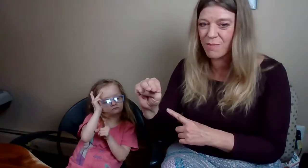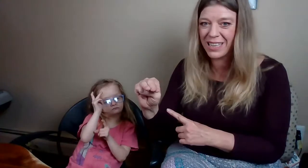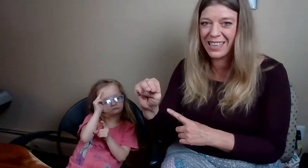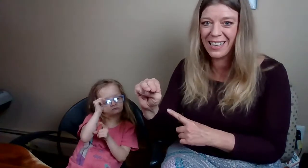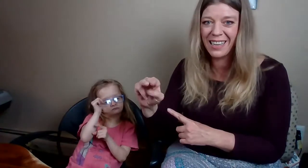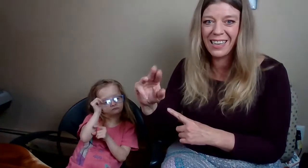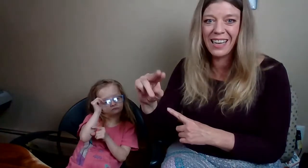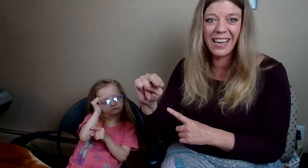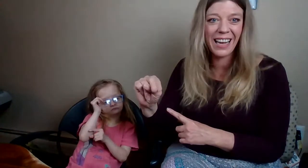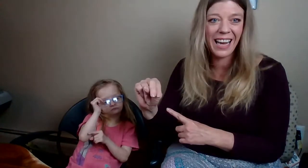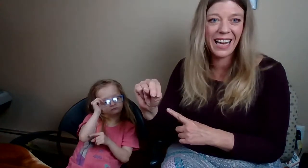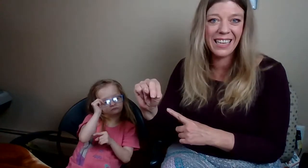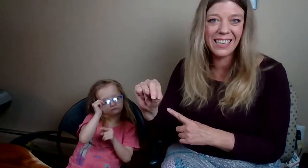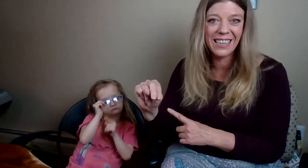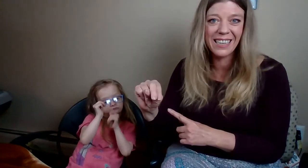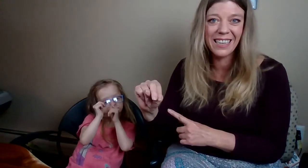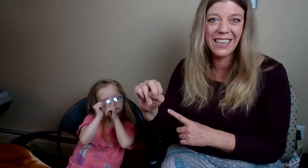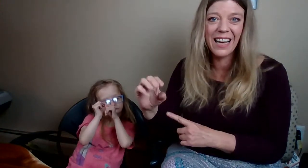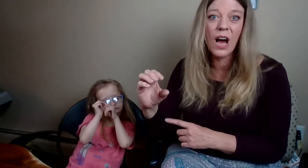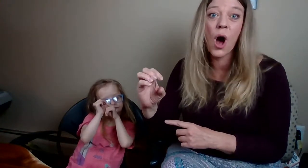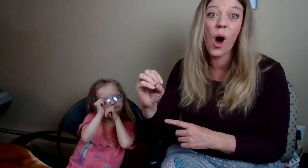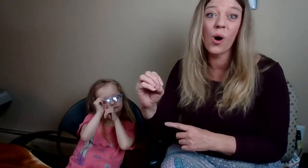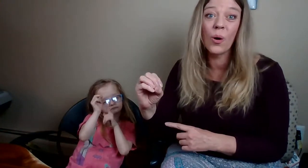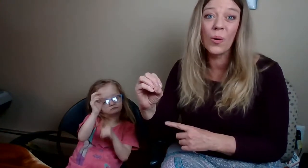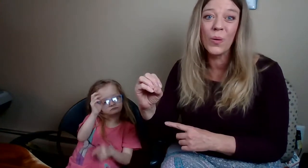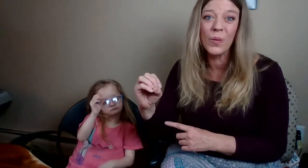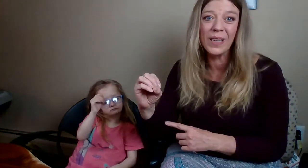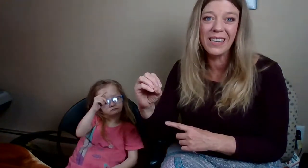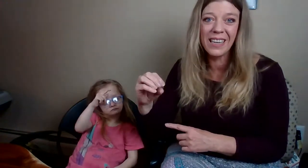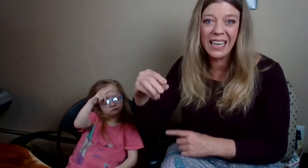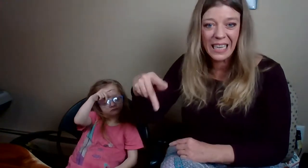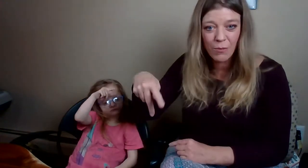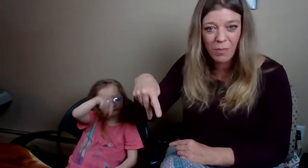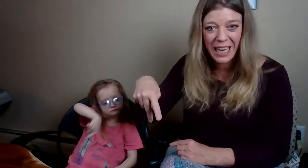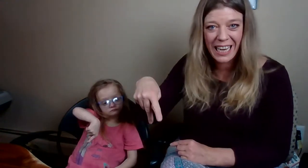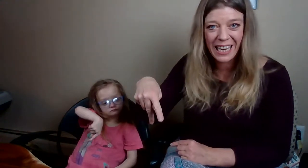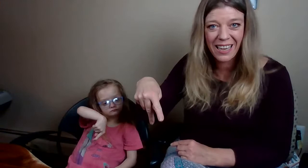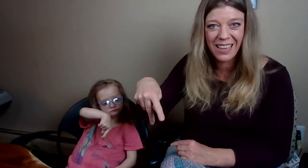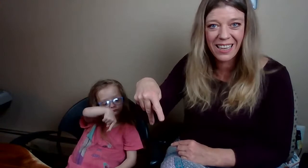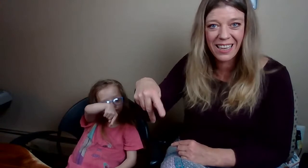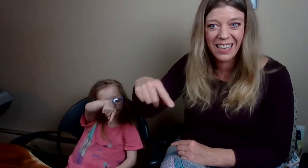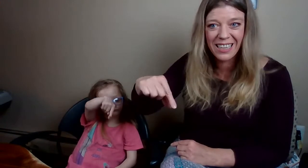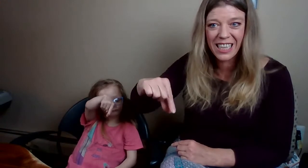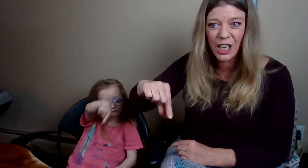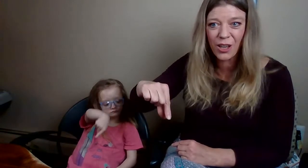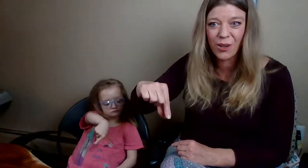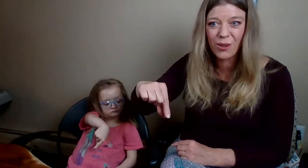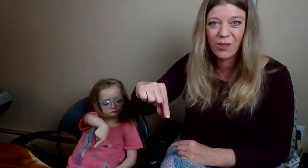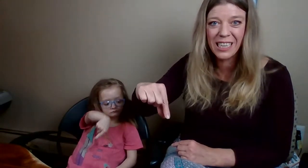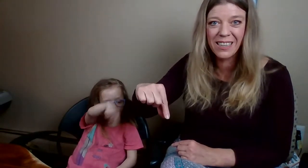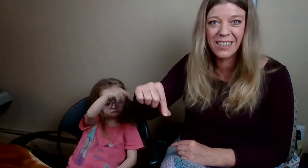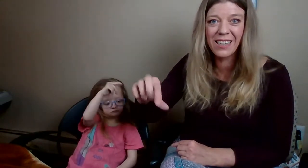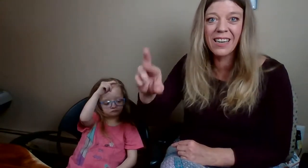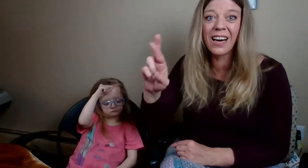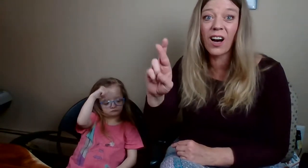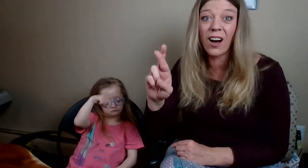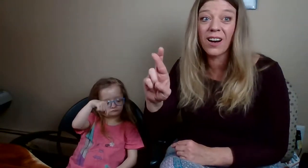M, N, O, P, Q,